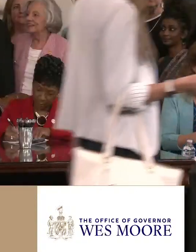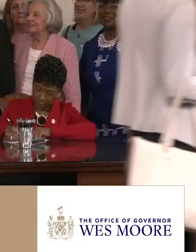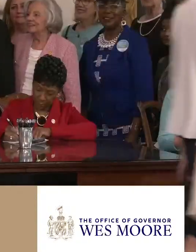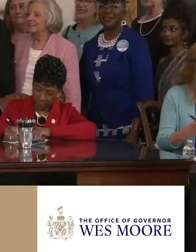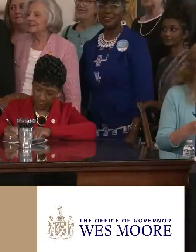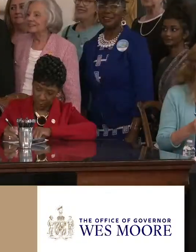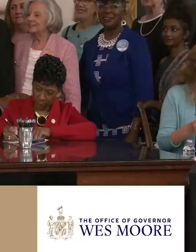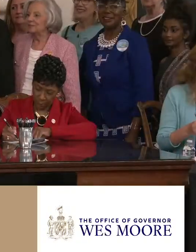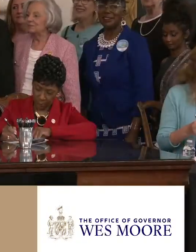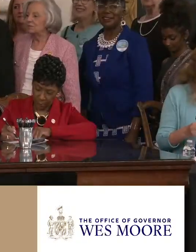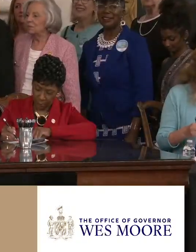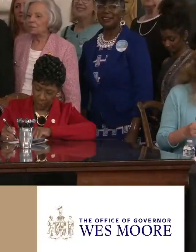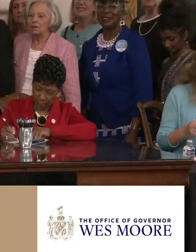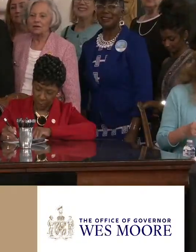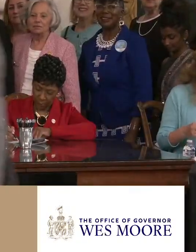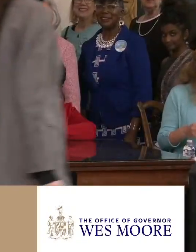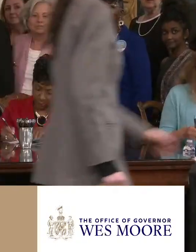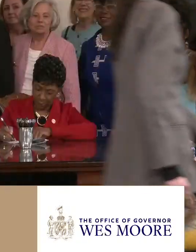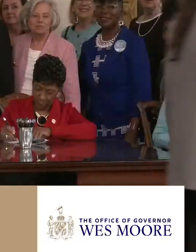Around the other end. Thank you.